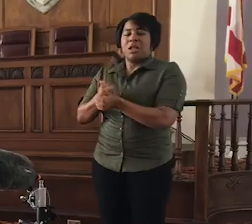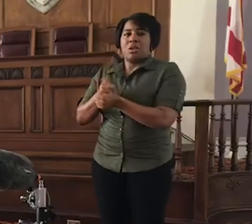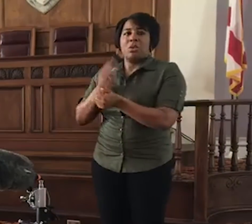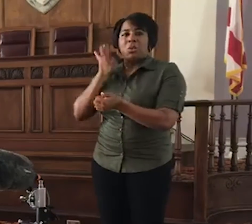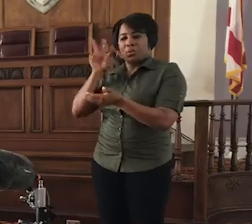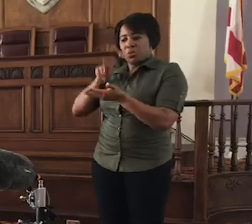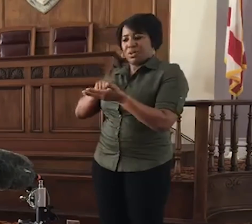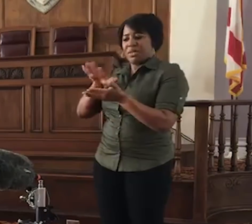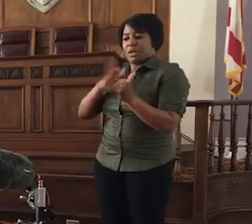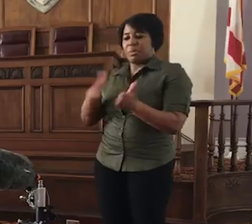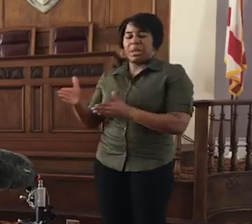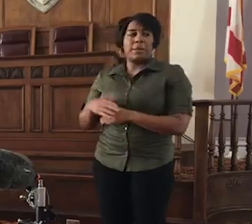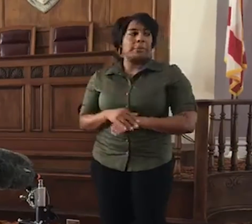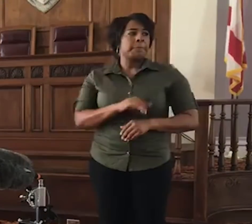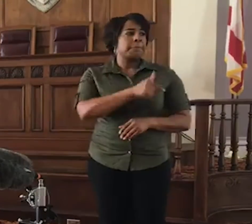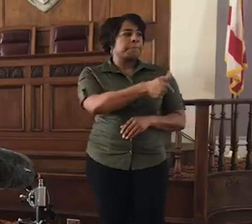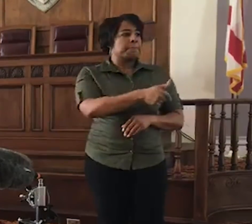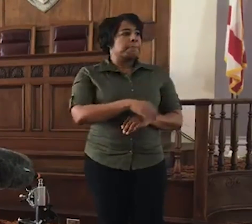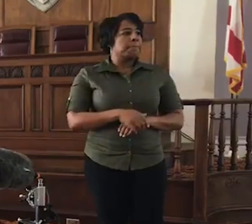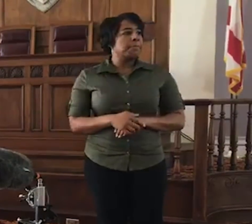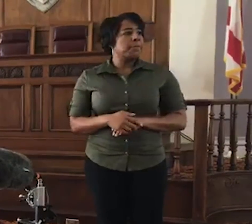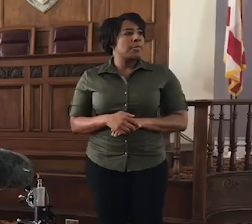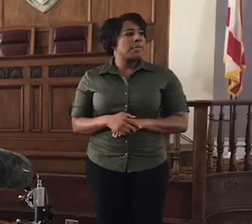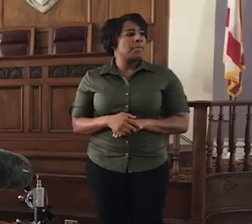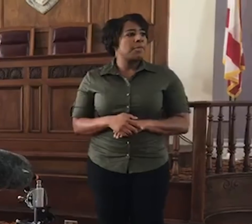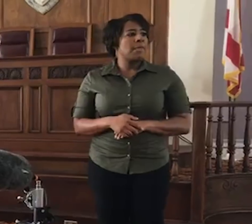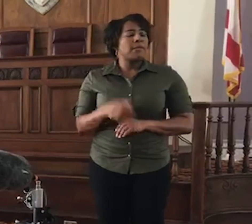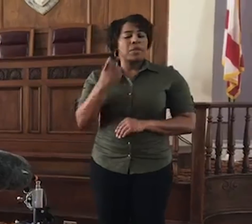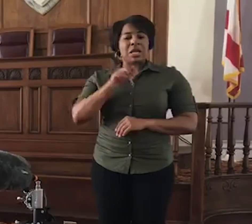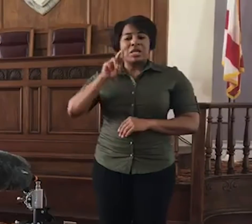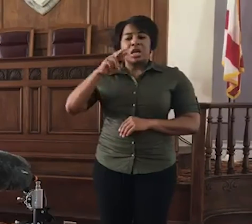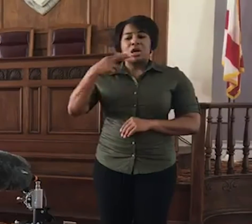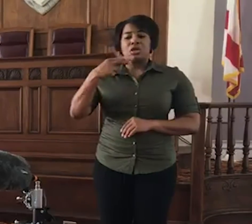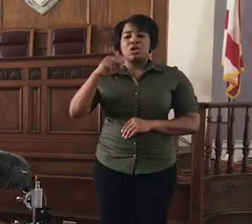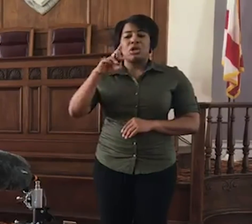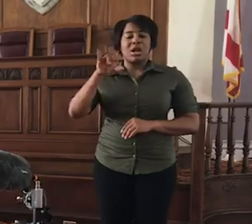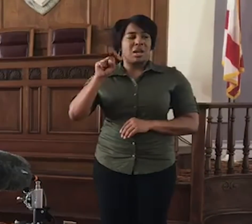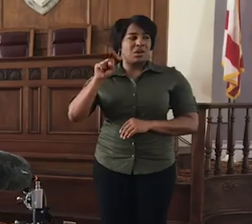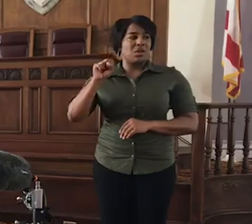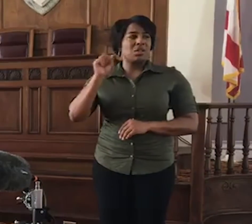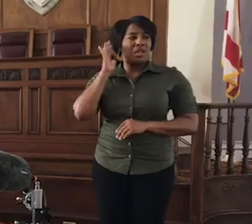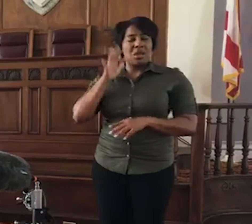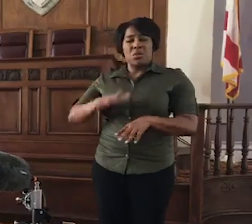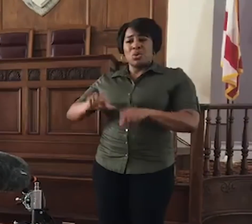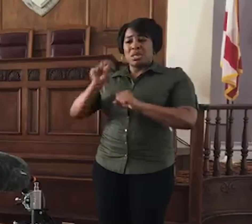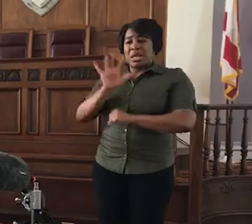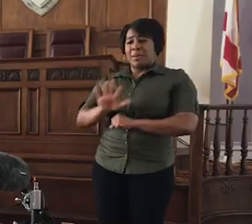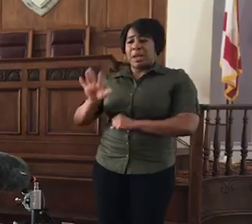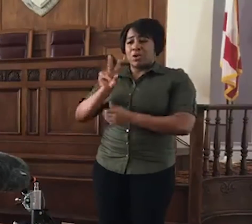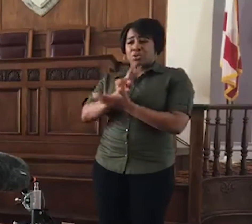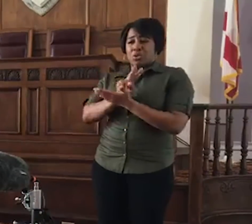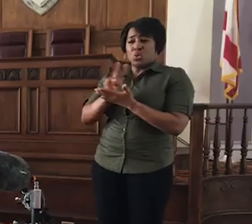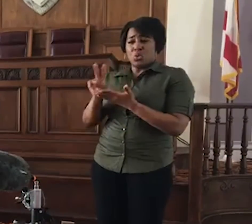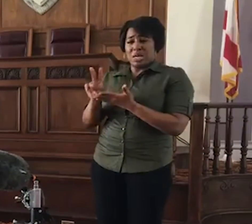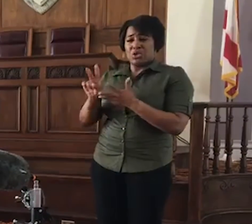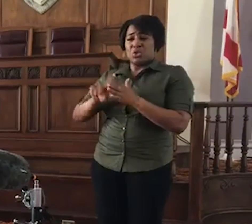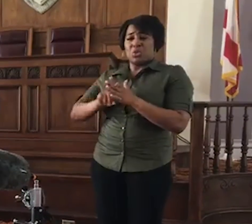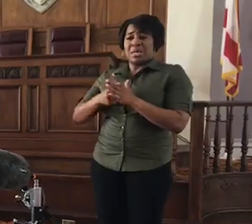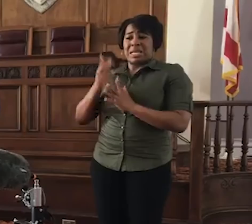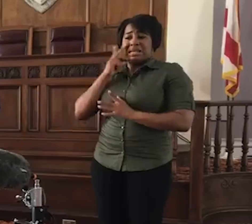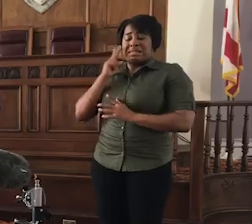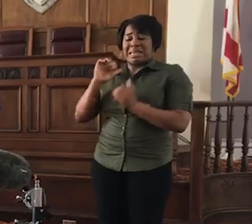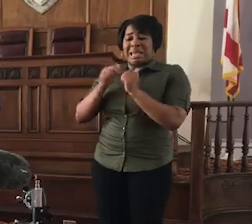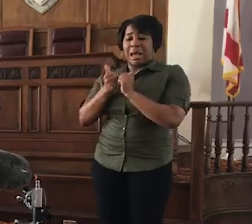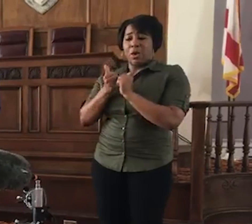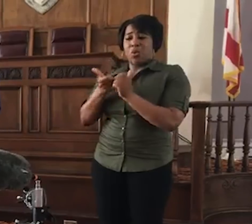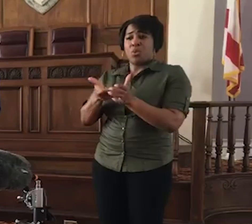that. Yes, ma'am. For Dr. Harris, it will take probably around 2 weeks to begin to see any impact